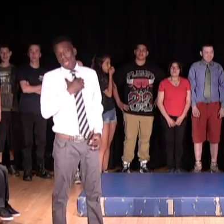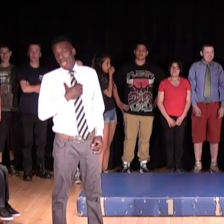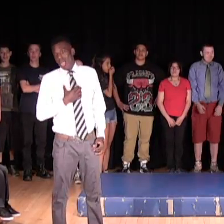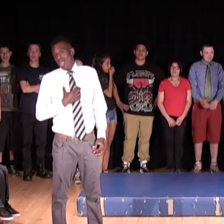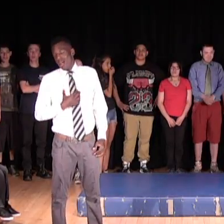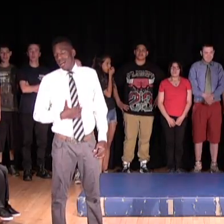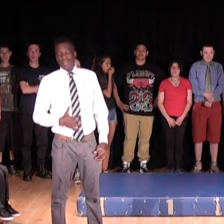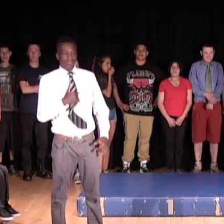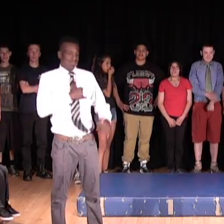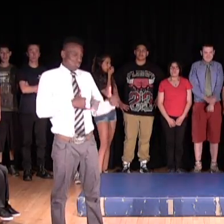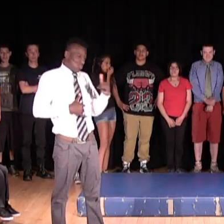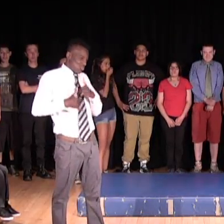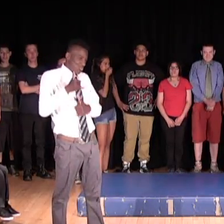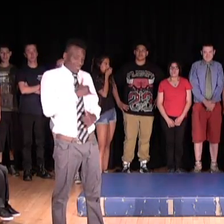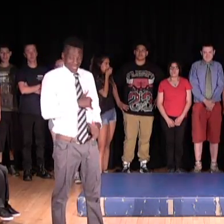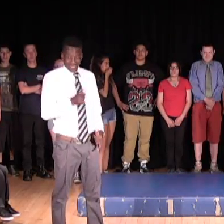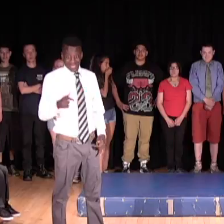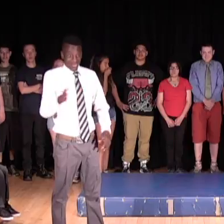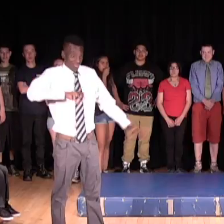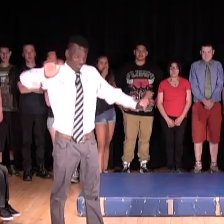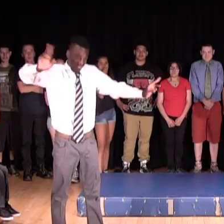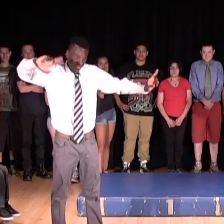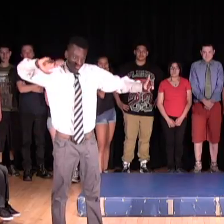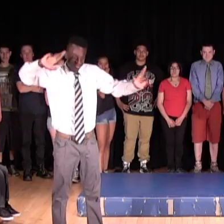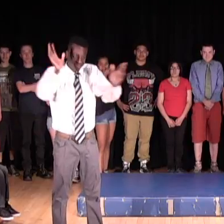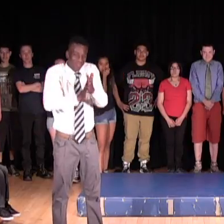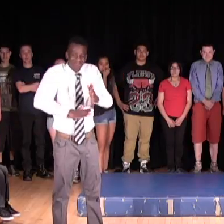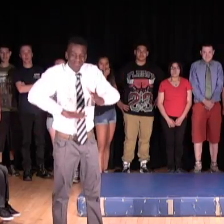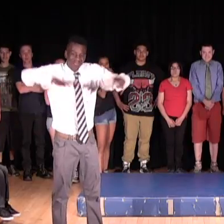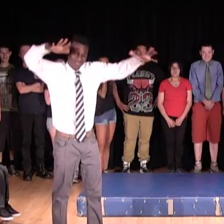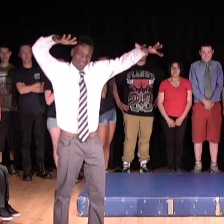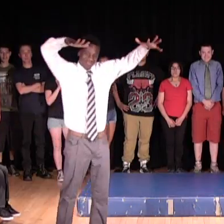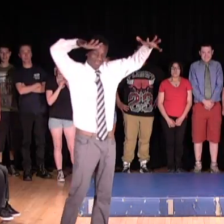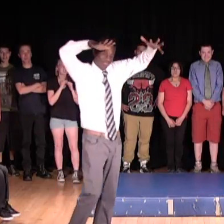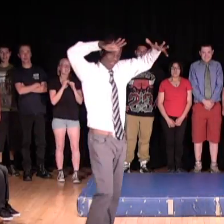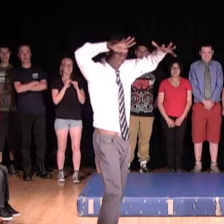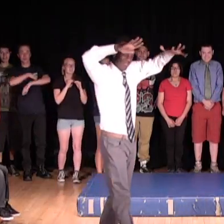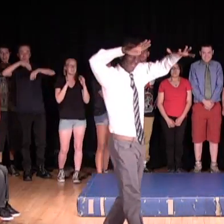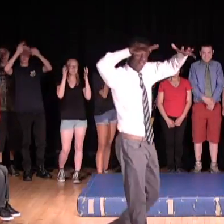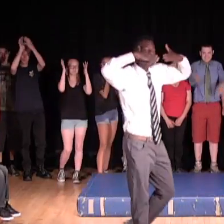some refreshments. I'm starving, okay? Let's go. Everybody ready to eat? Let's go.